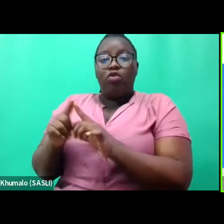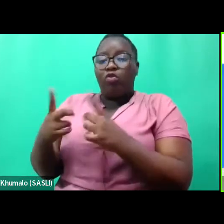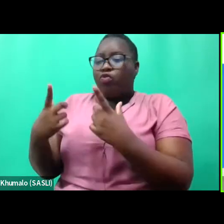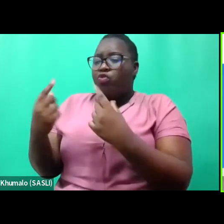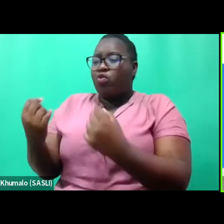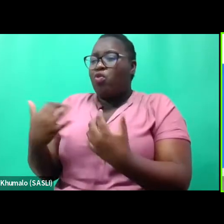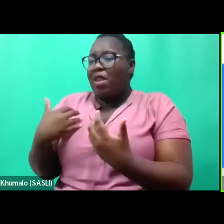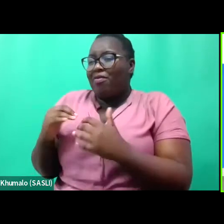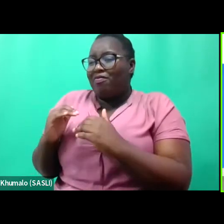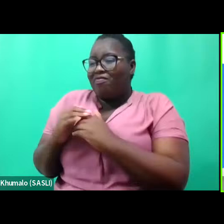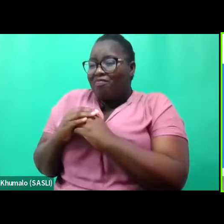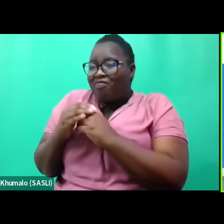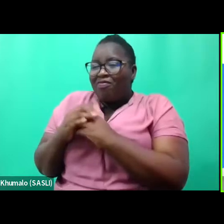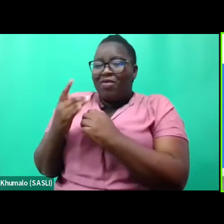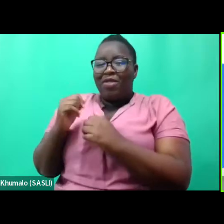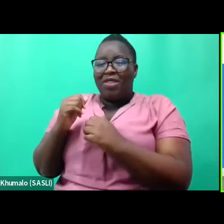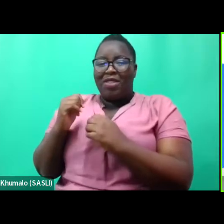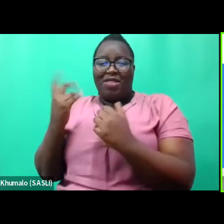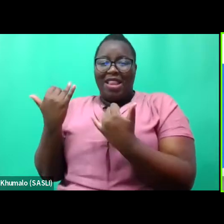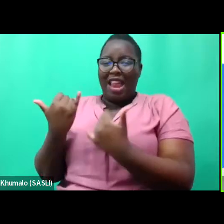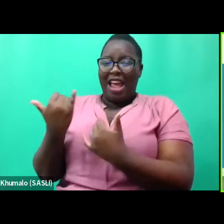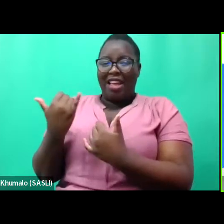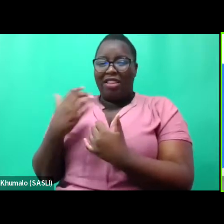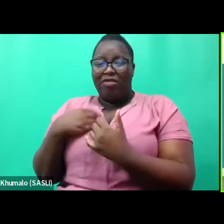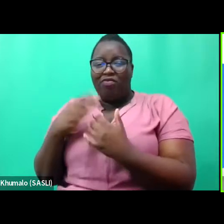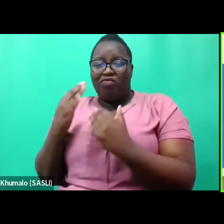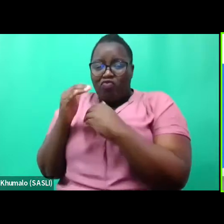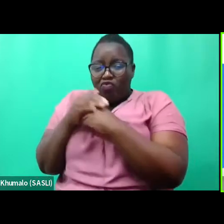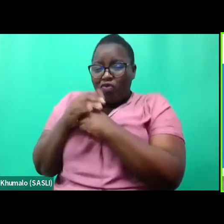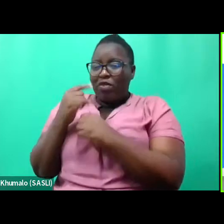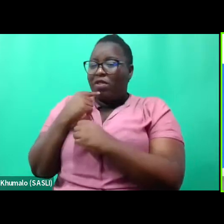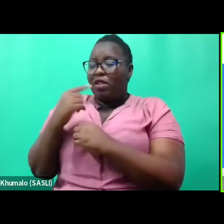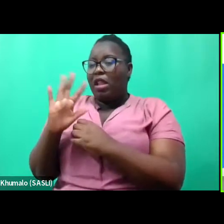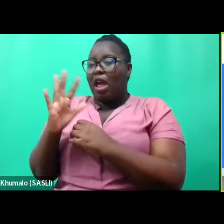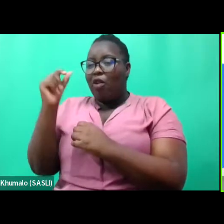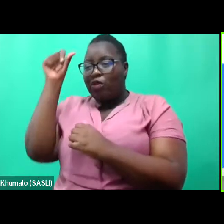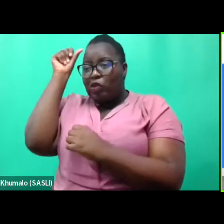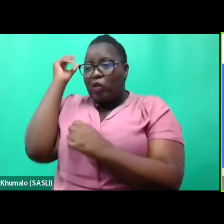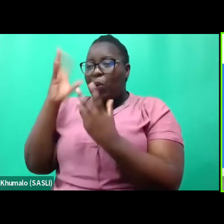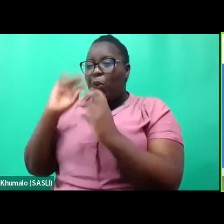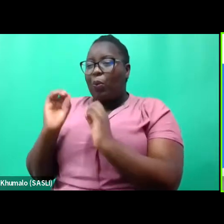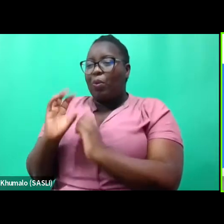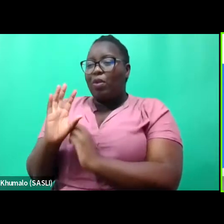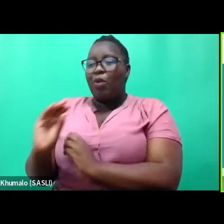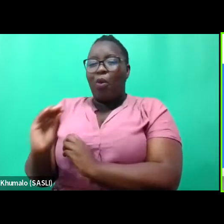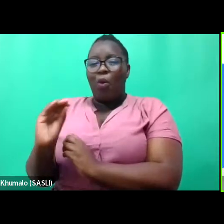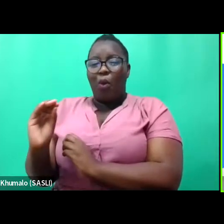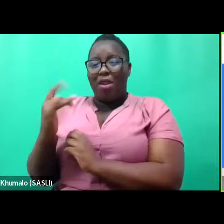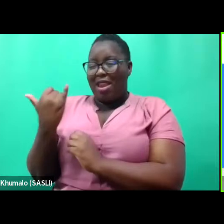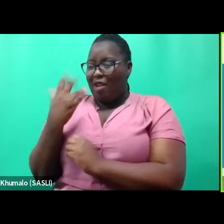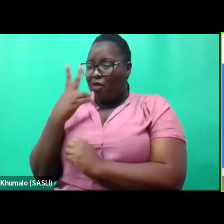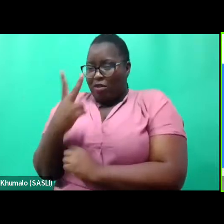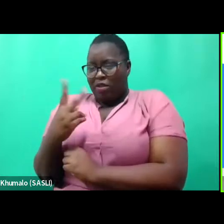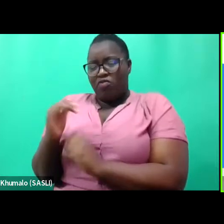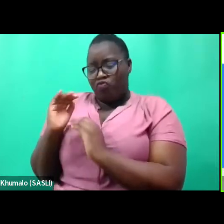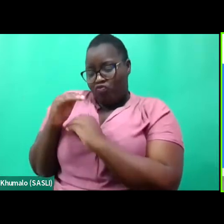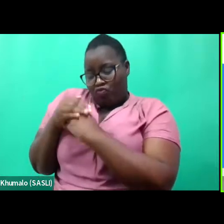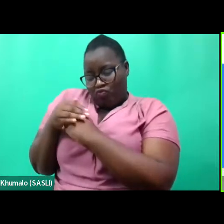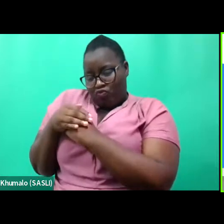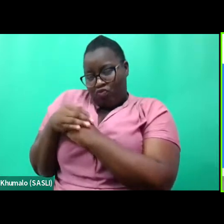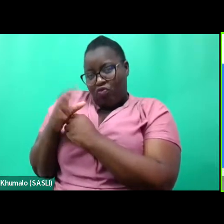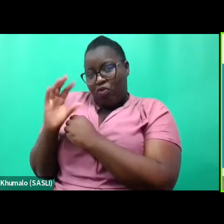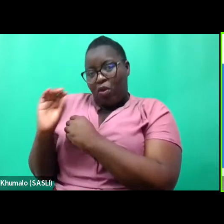not autistic, and it still comes across as awkward. You can clearly see we're masking.